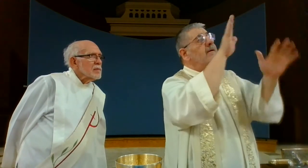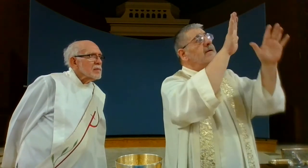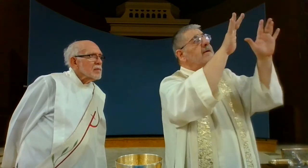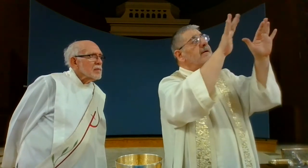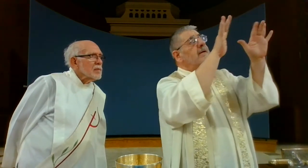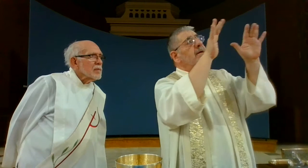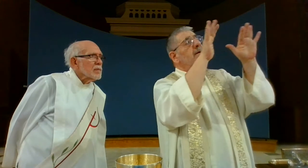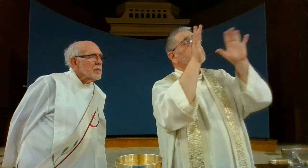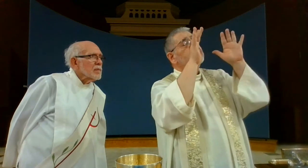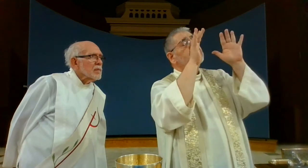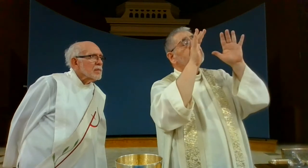face.